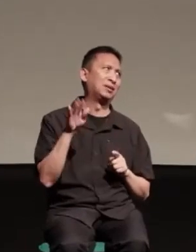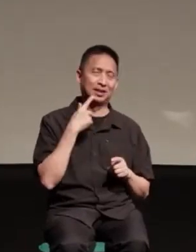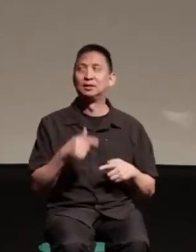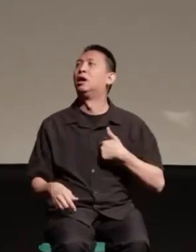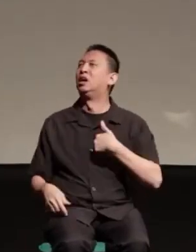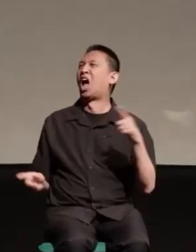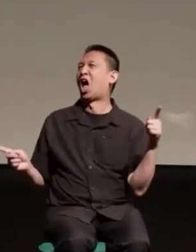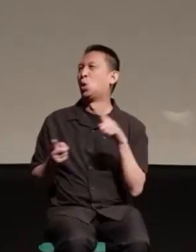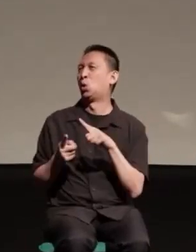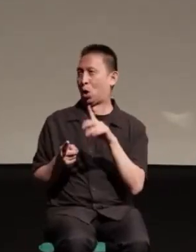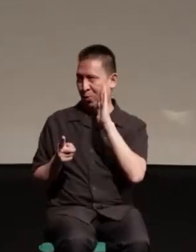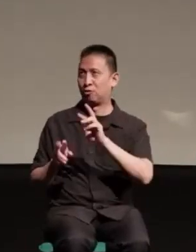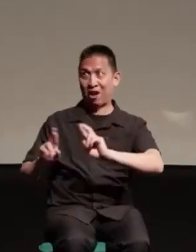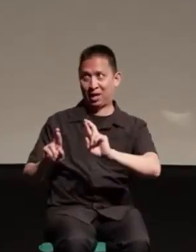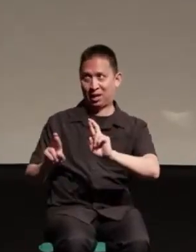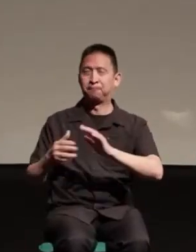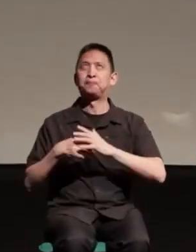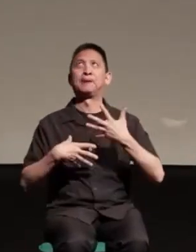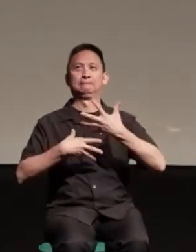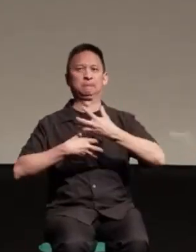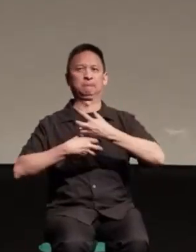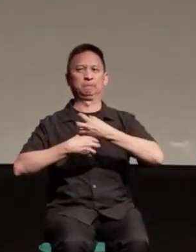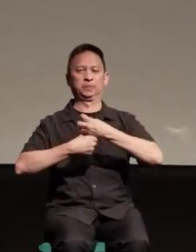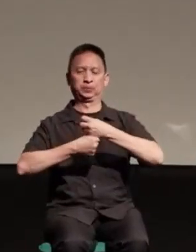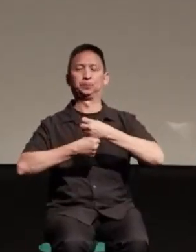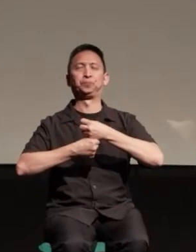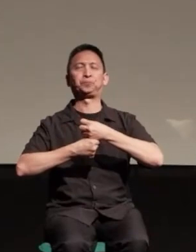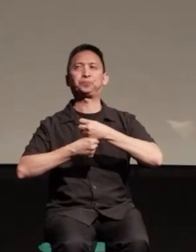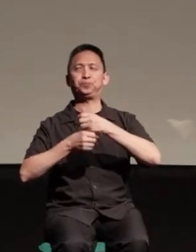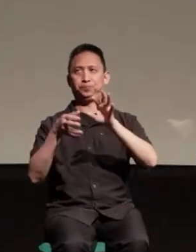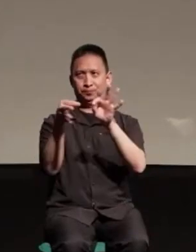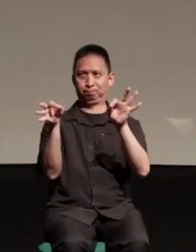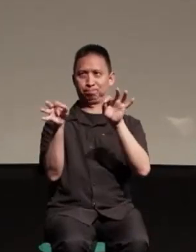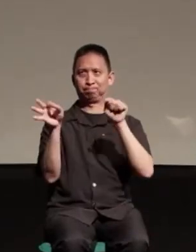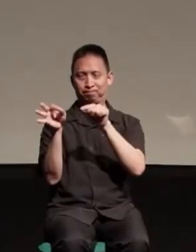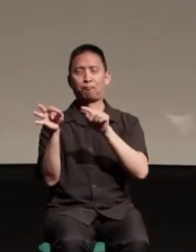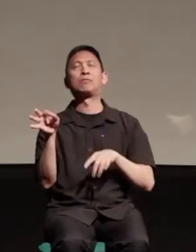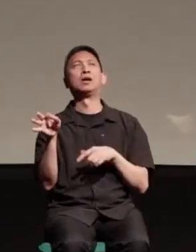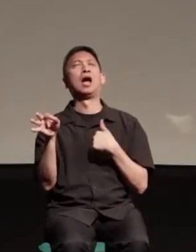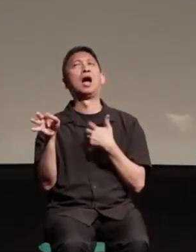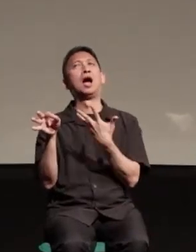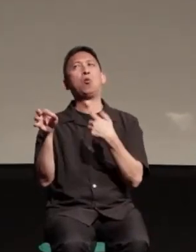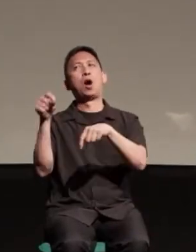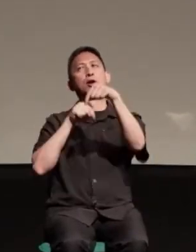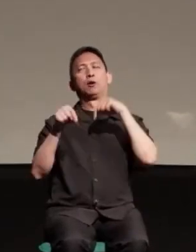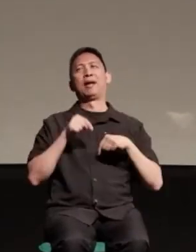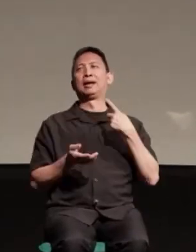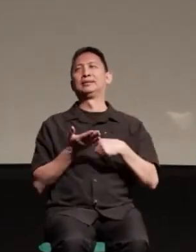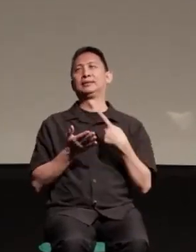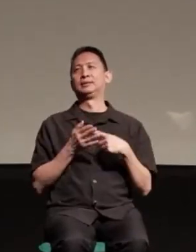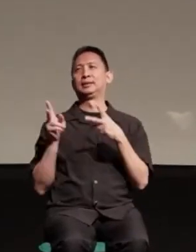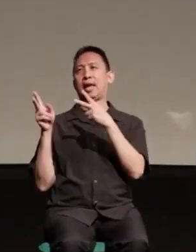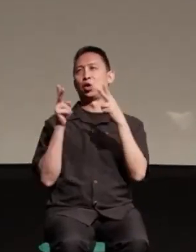it short. Thank you. I wanted to go back to learning more about the editorial standards